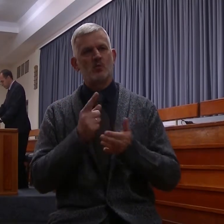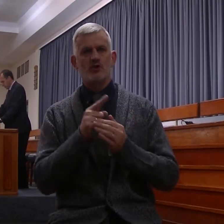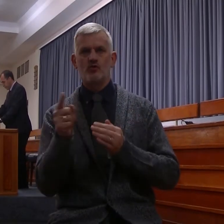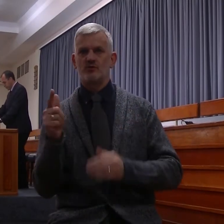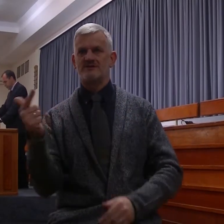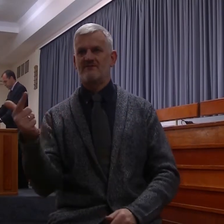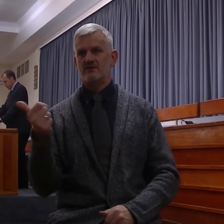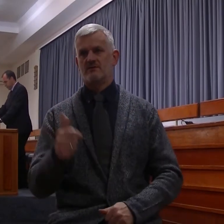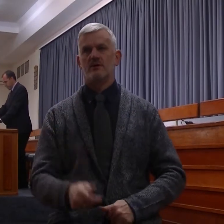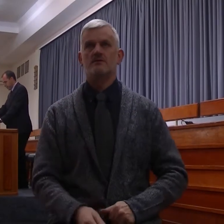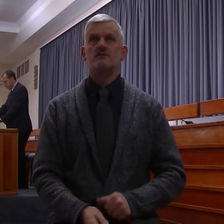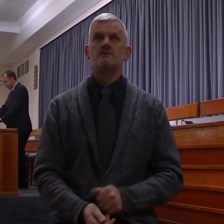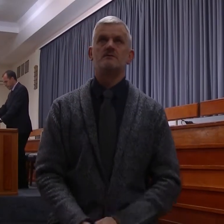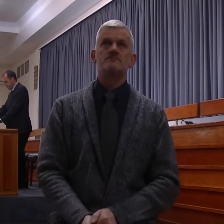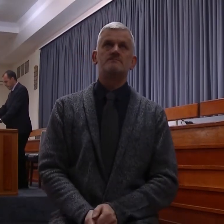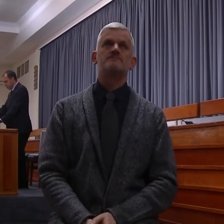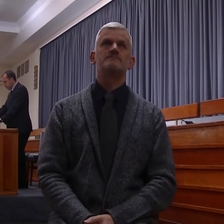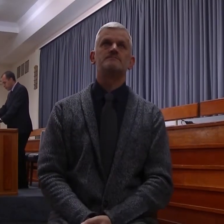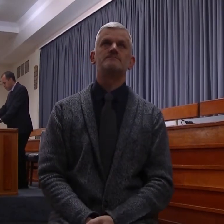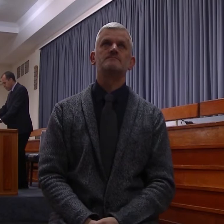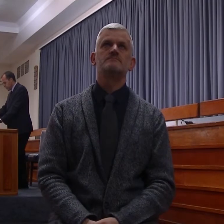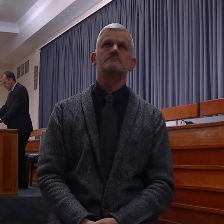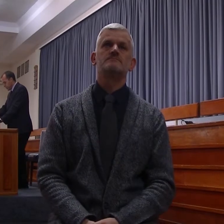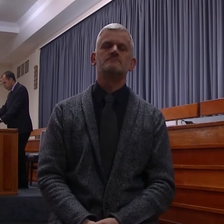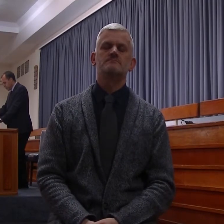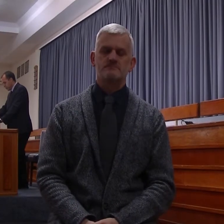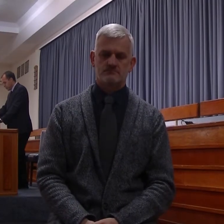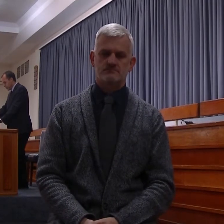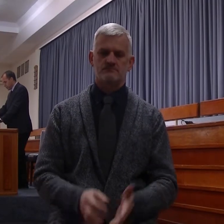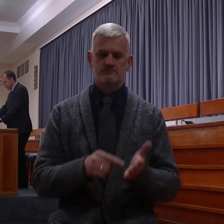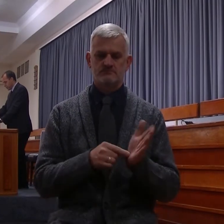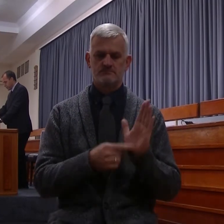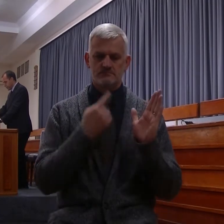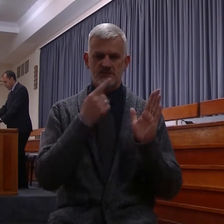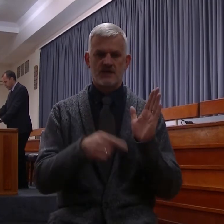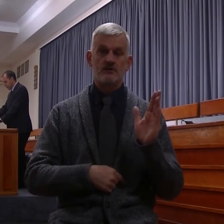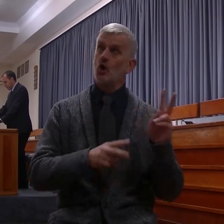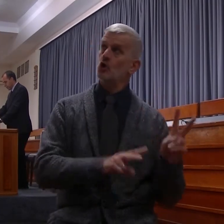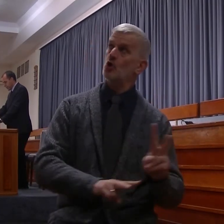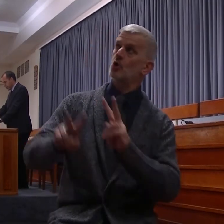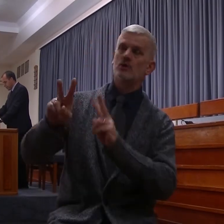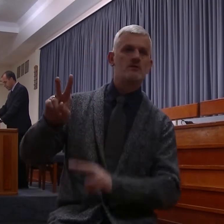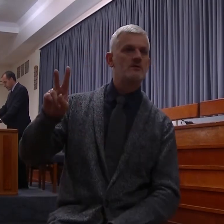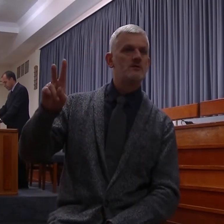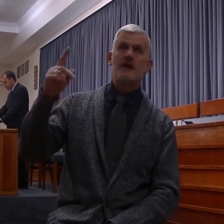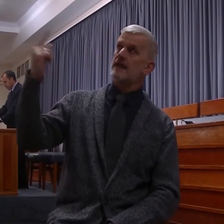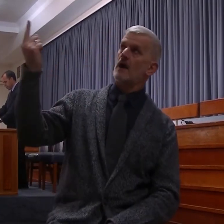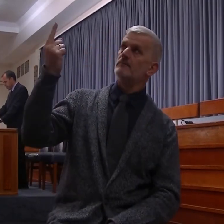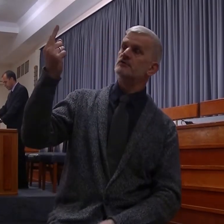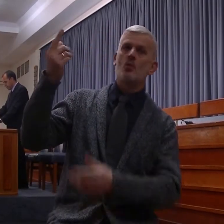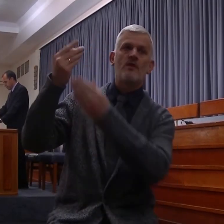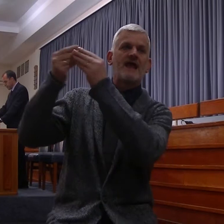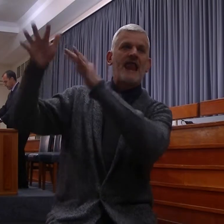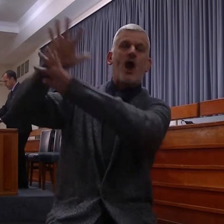1, verse 7. Behold, he cometh with clouds, and every eye shall